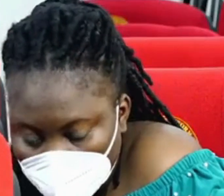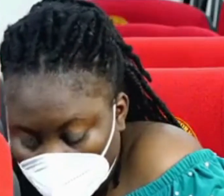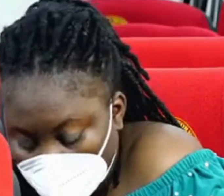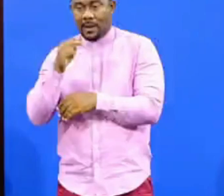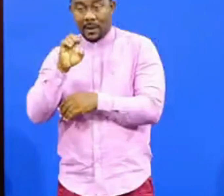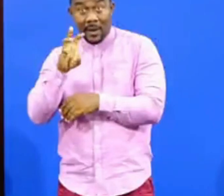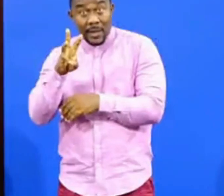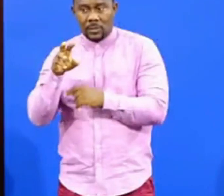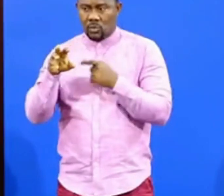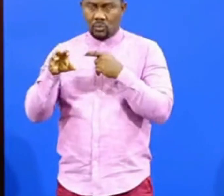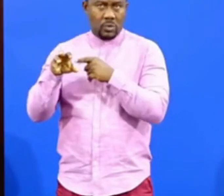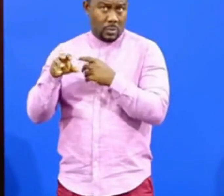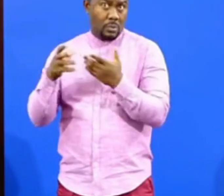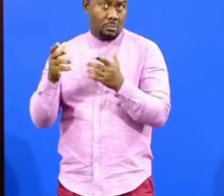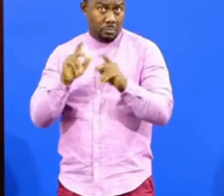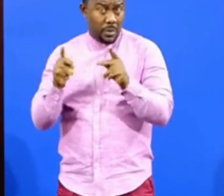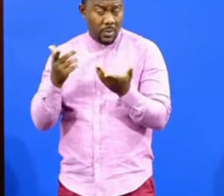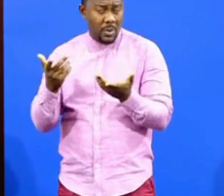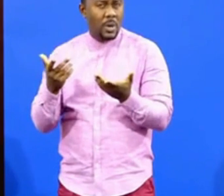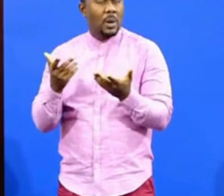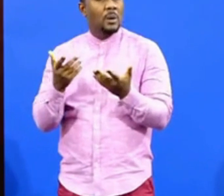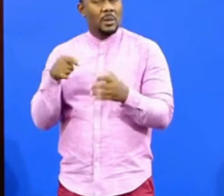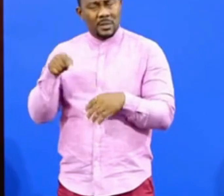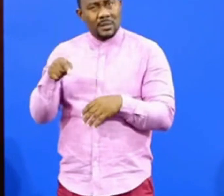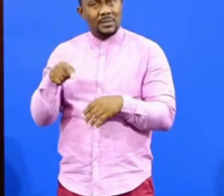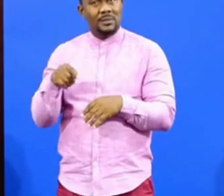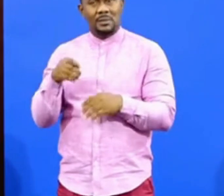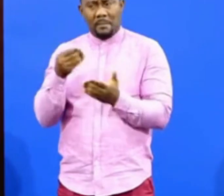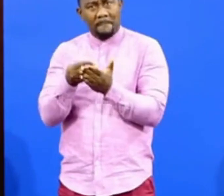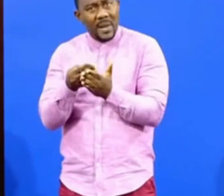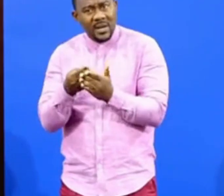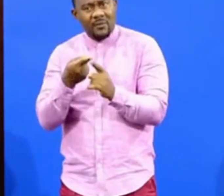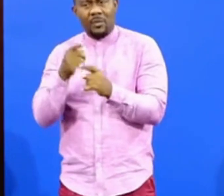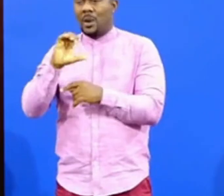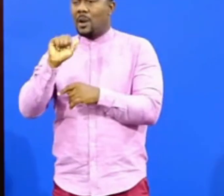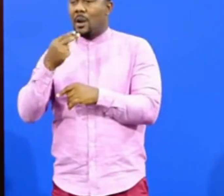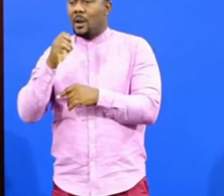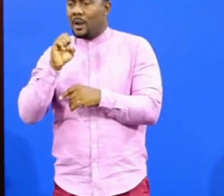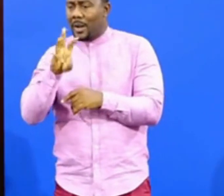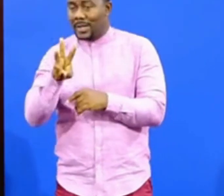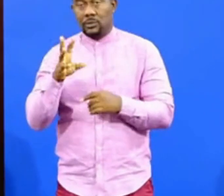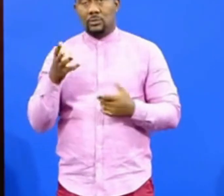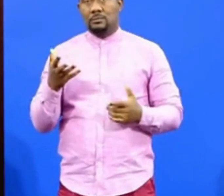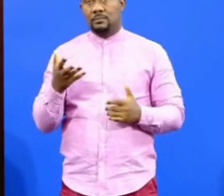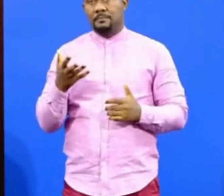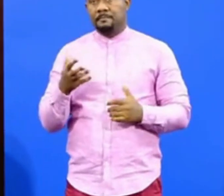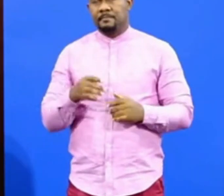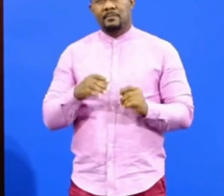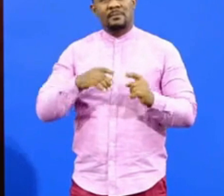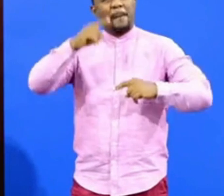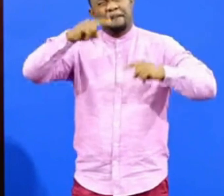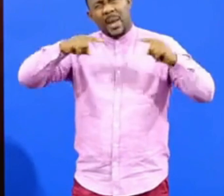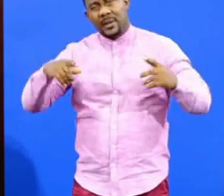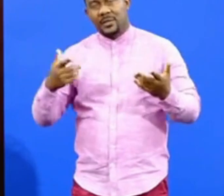can improve quality and generate more income through cashew. We've worked with so many.